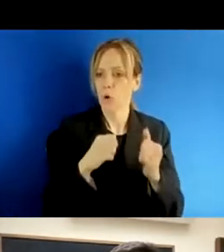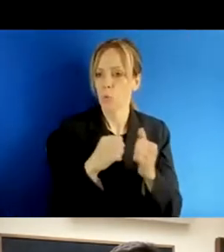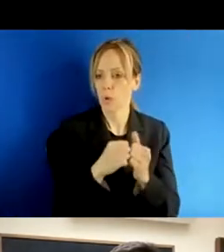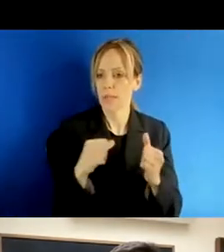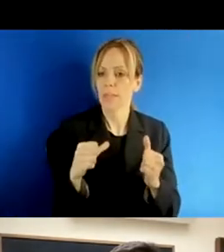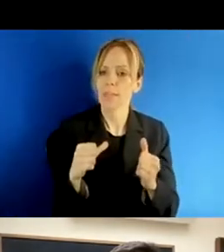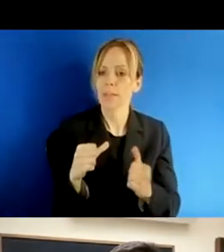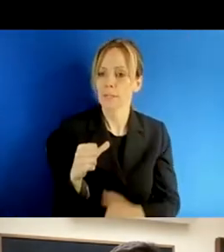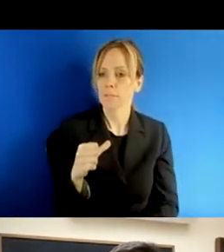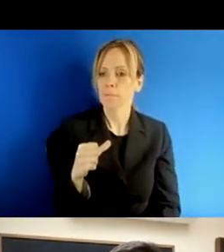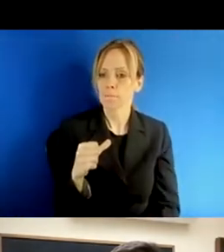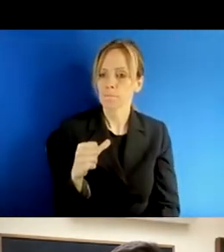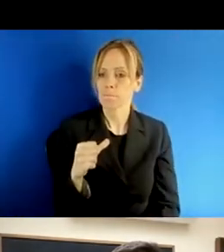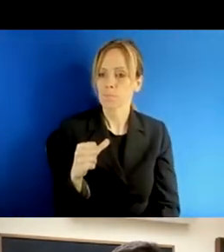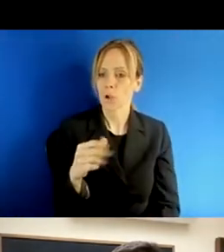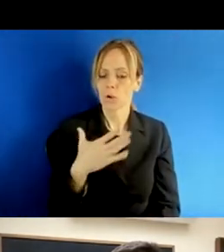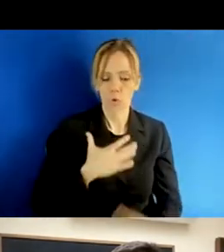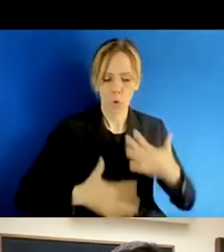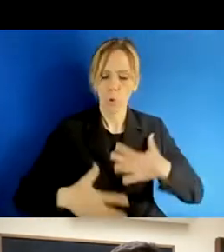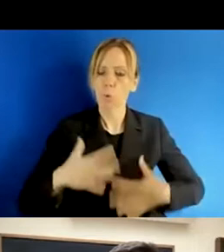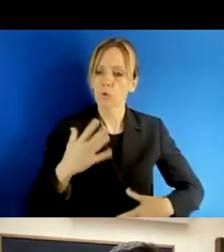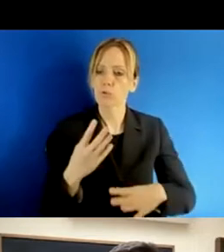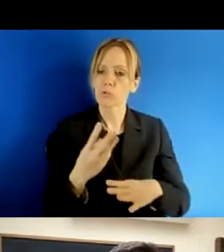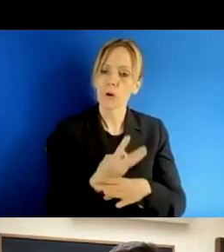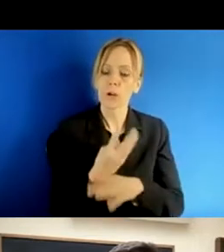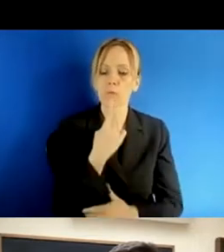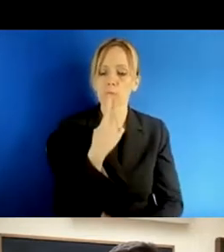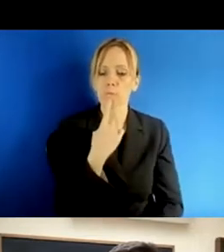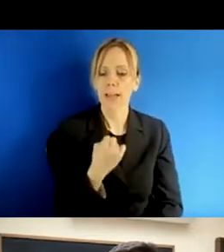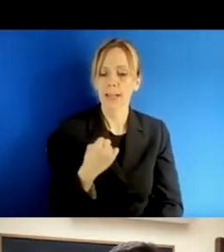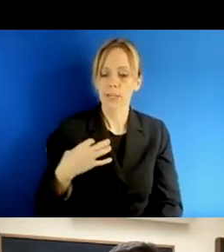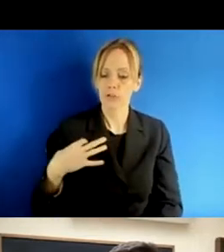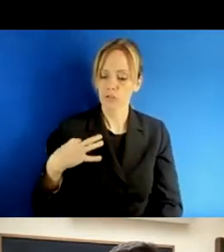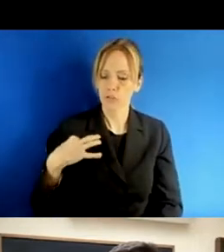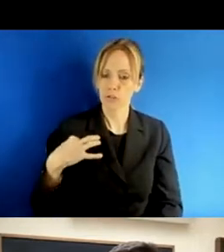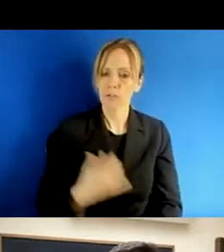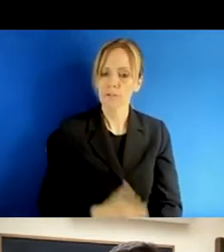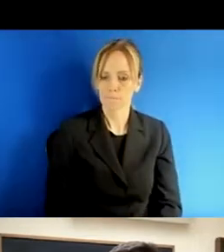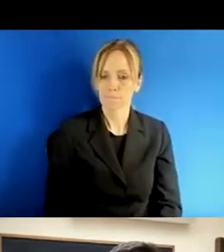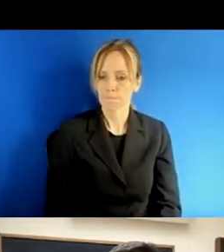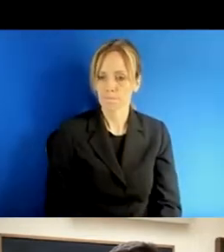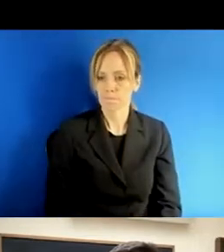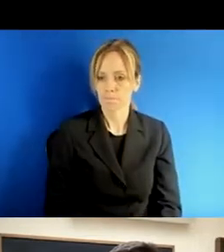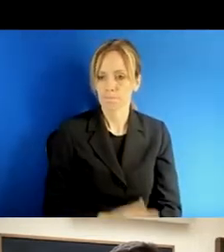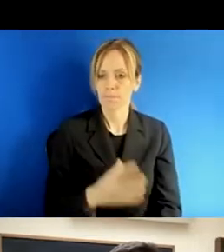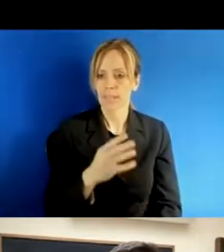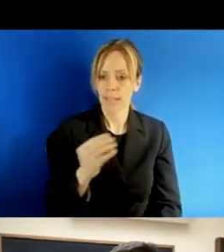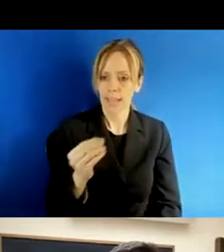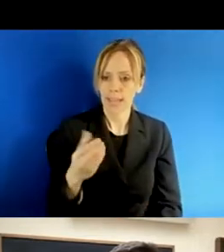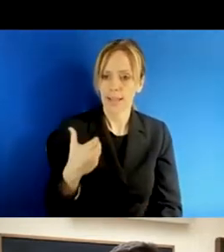who is wearing a red shirt and who